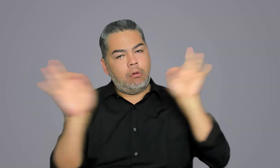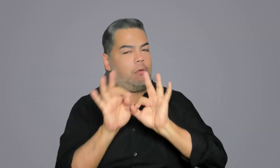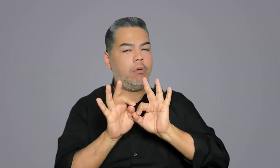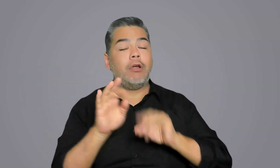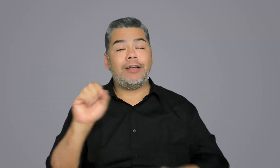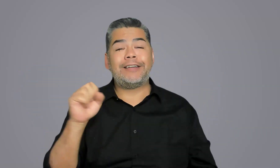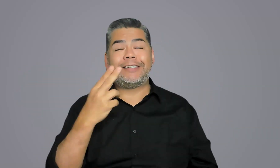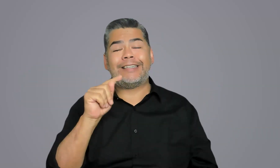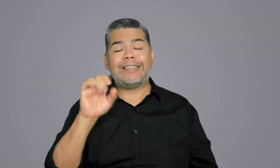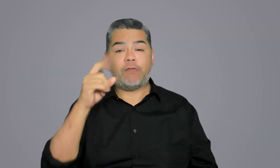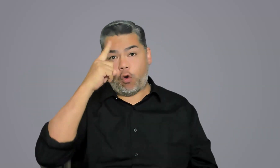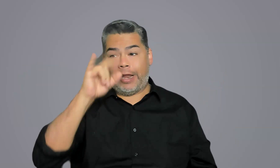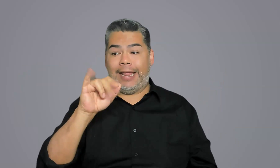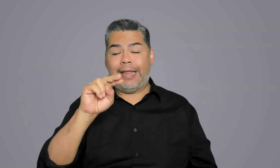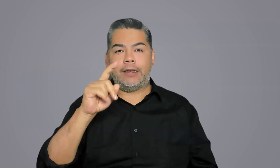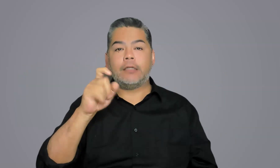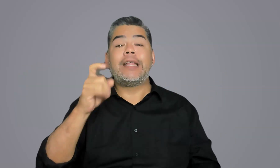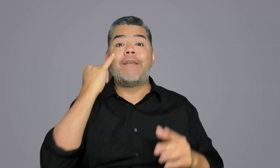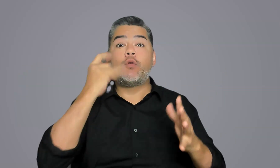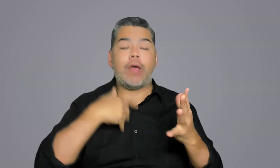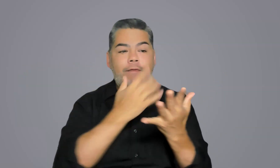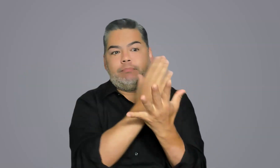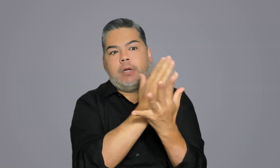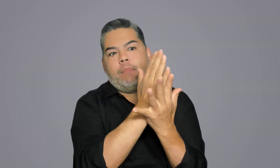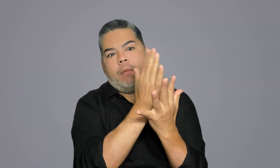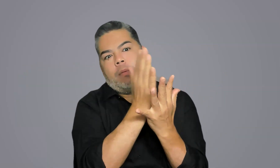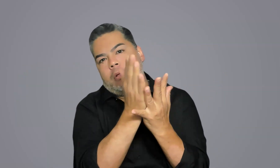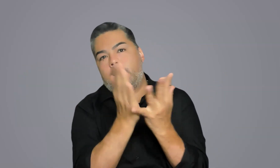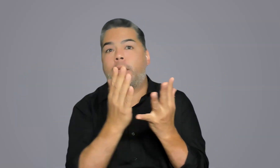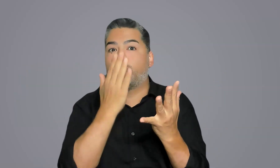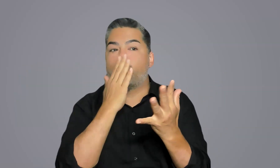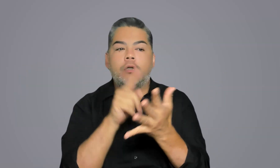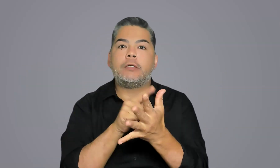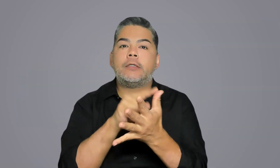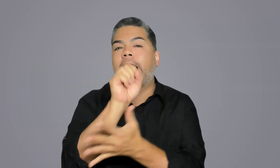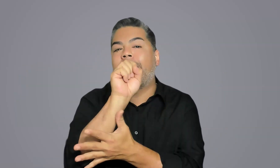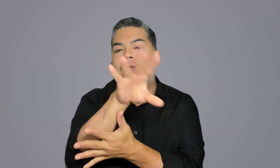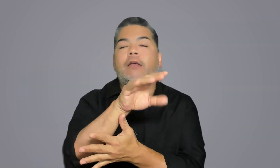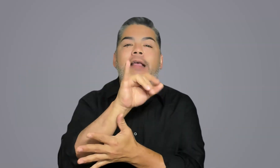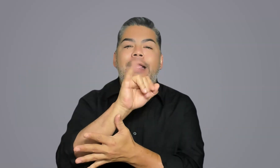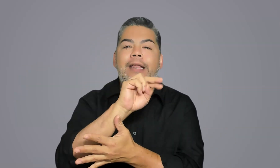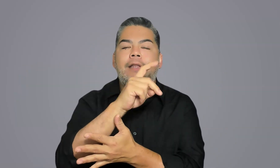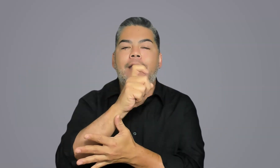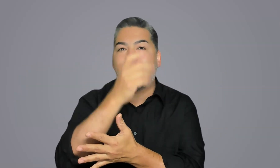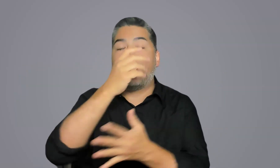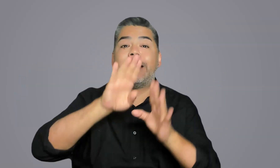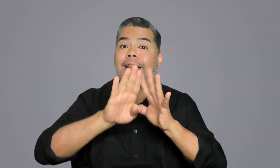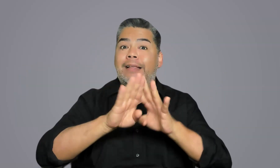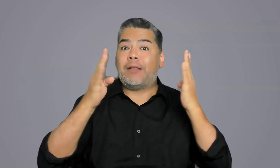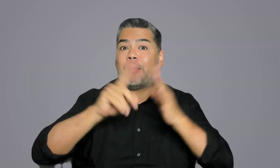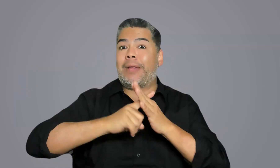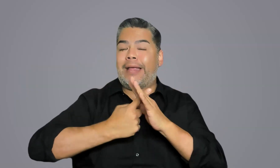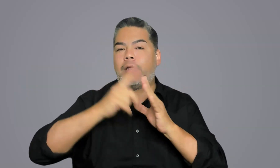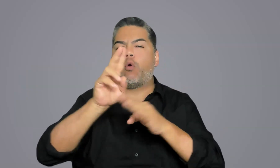several sheets in your workbook, it's really helpful to provide an index sheet at the beginning. That should tell the user what the workbook